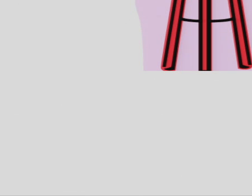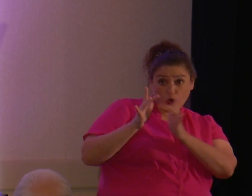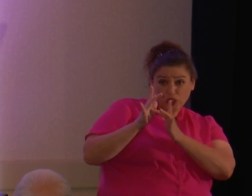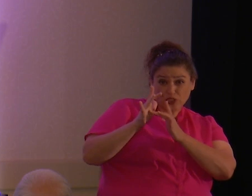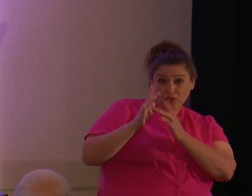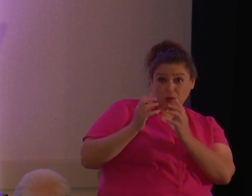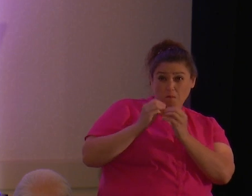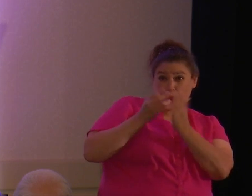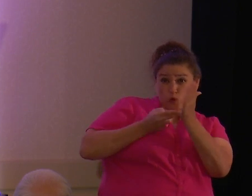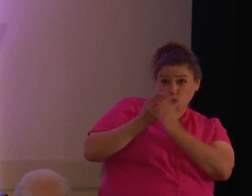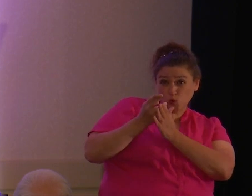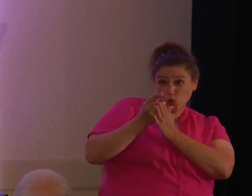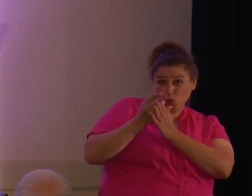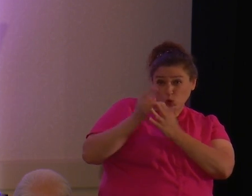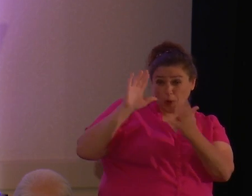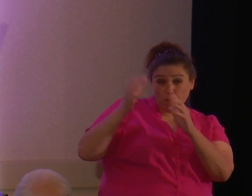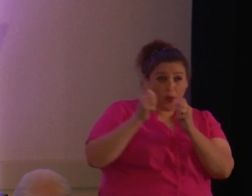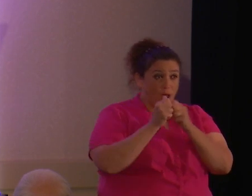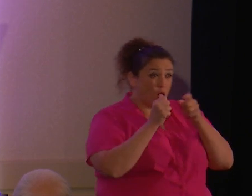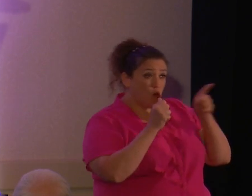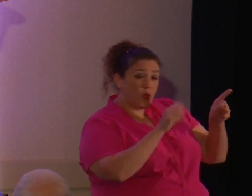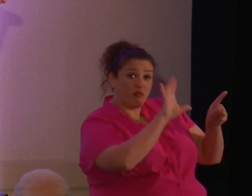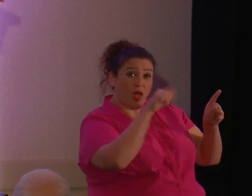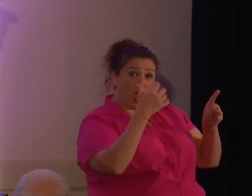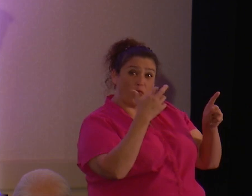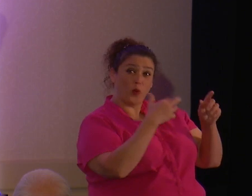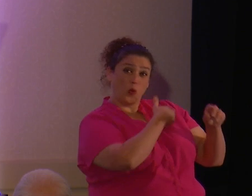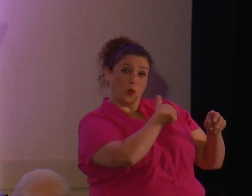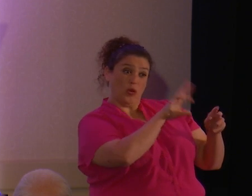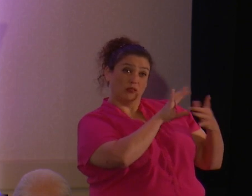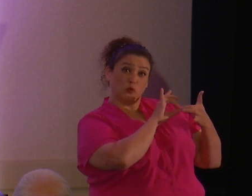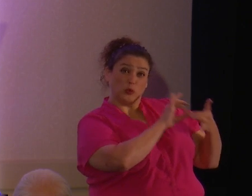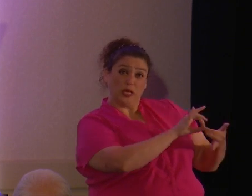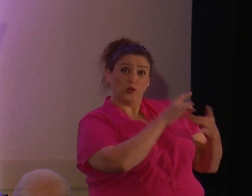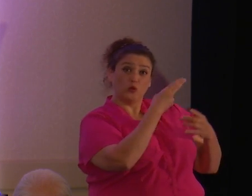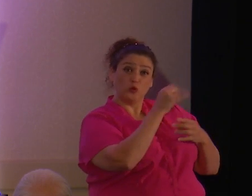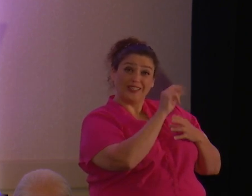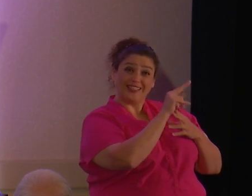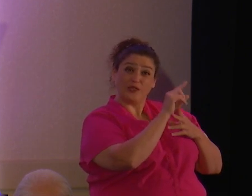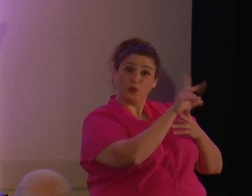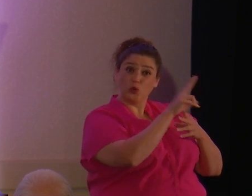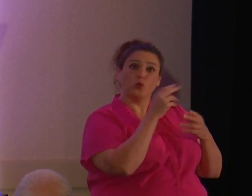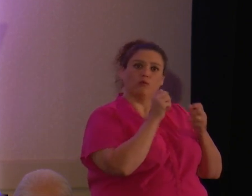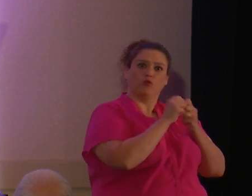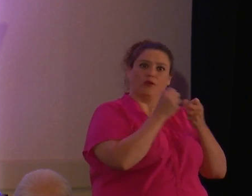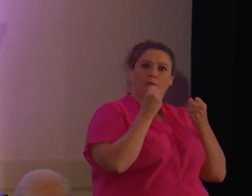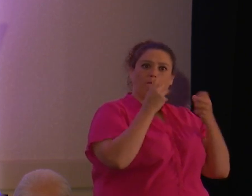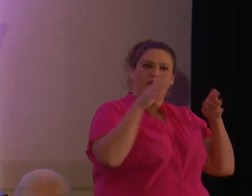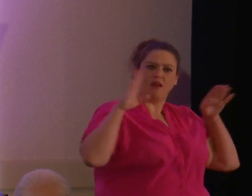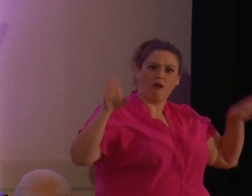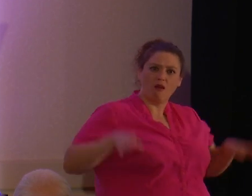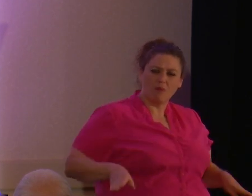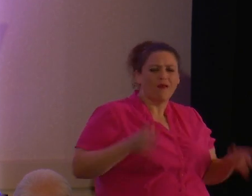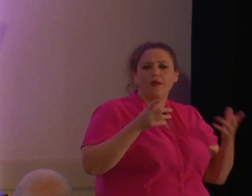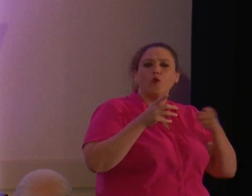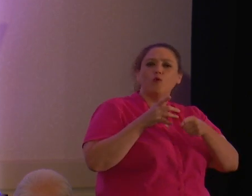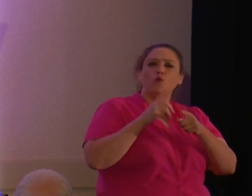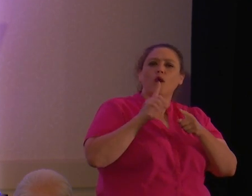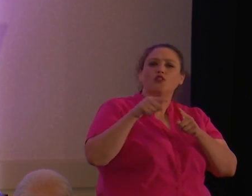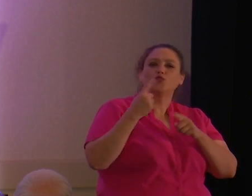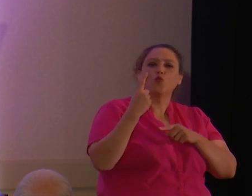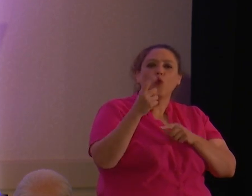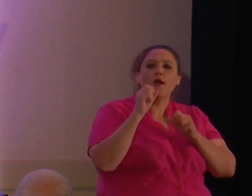the blue God with the many arms? Well, there's a billion people that disagree. Well, guess what? You're just one of many.